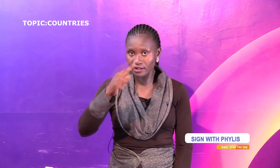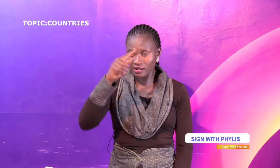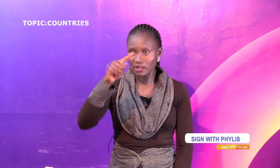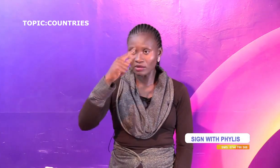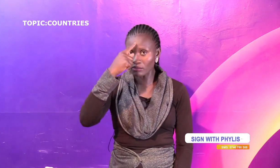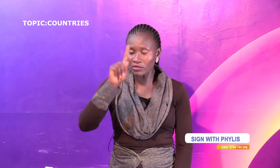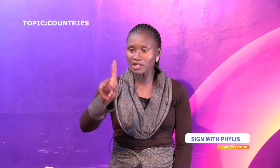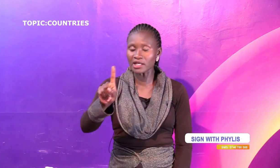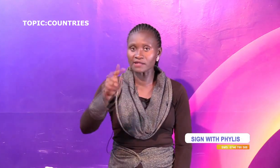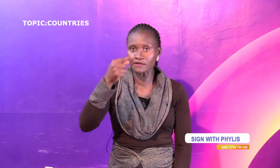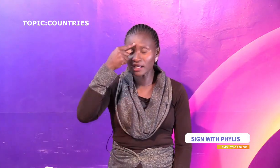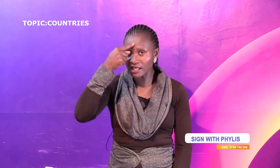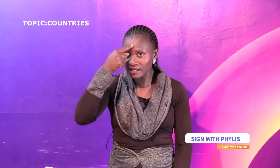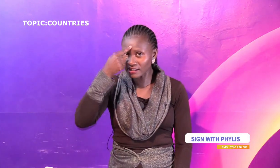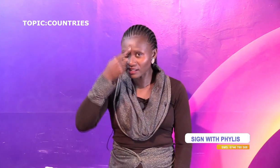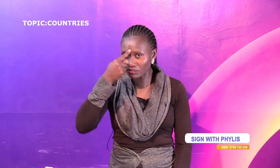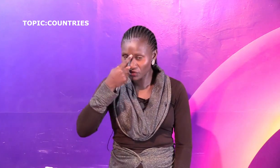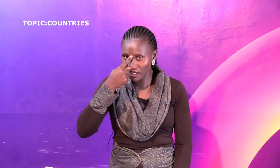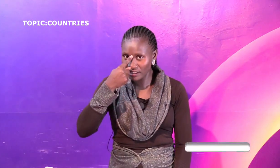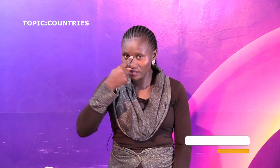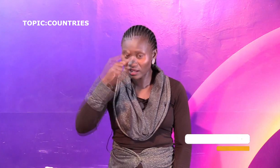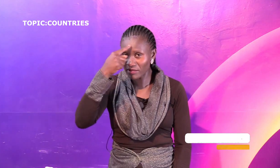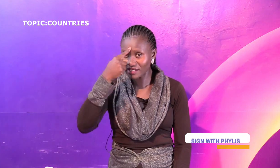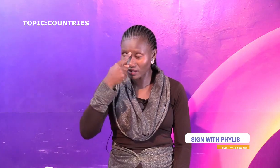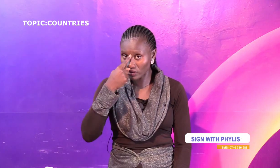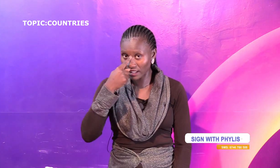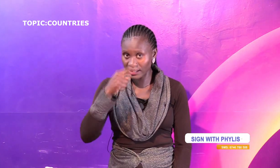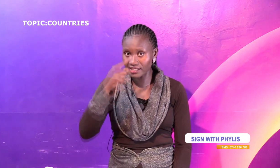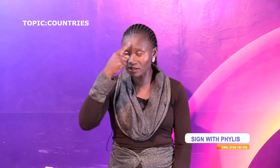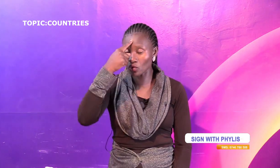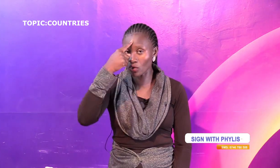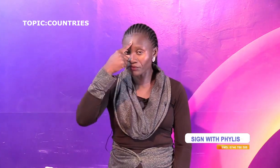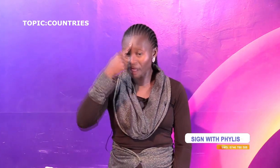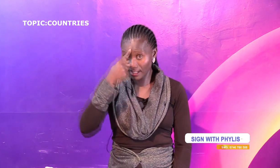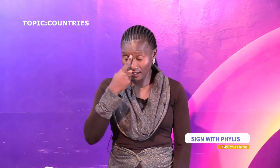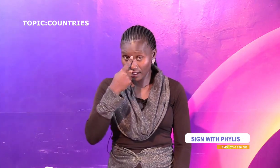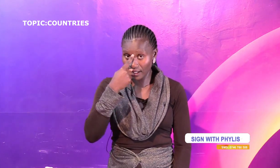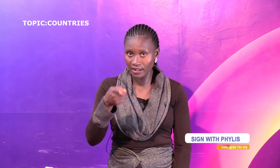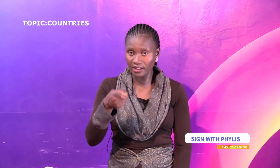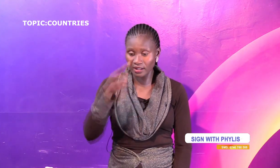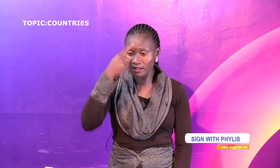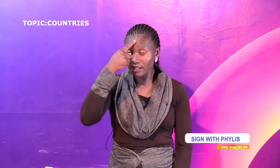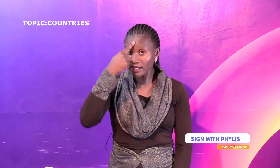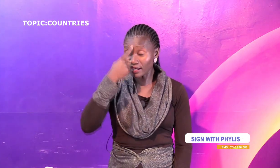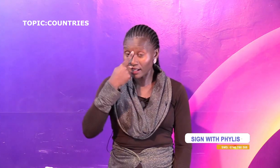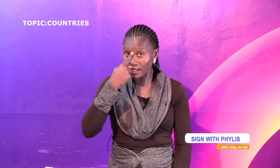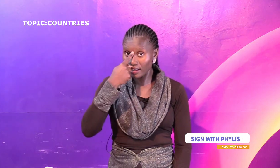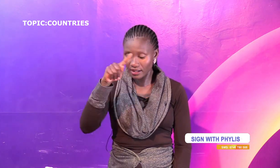Your index finger just pushing a little, coming downward like this. So Greek, Greek, like